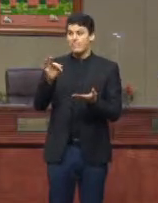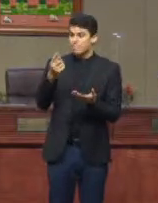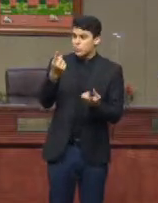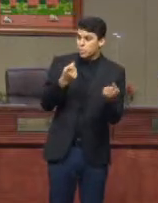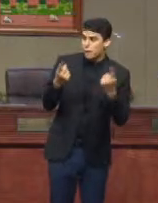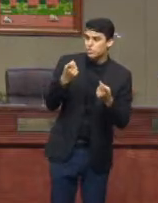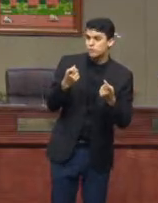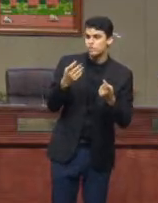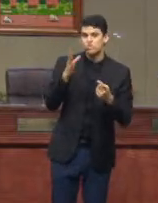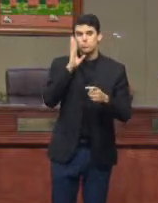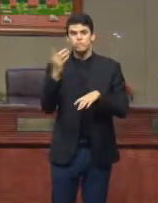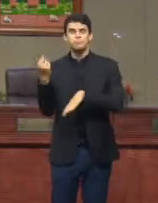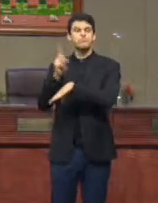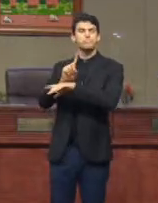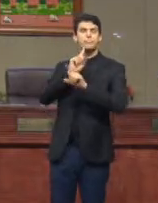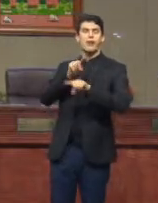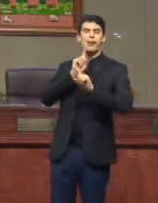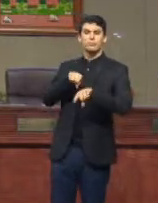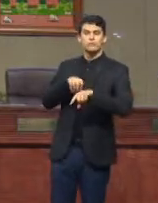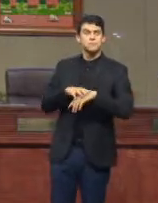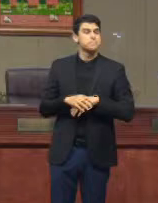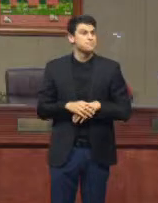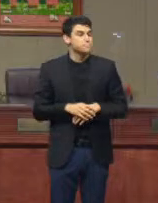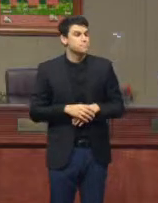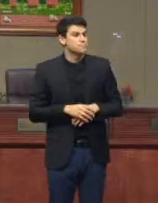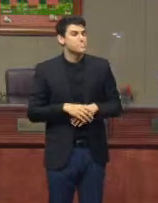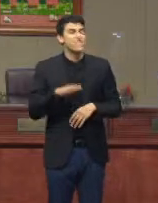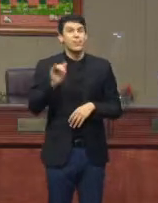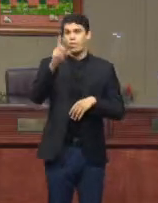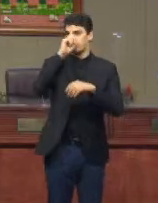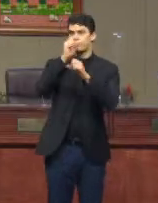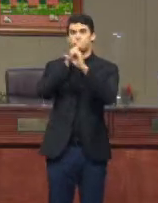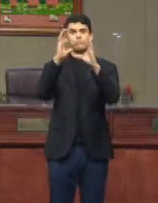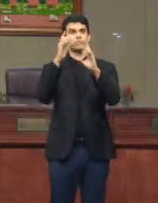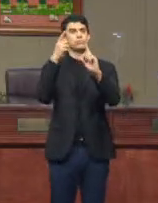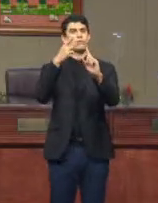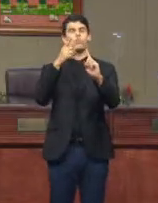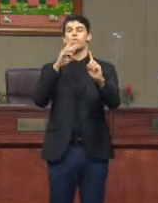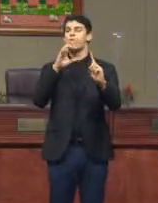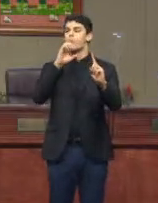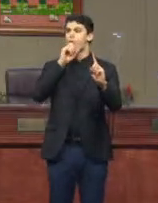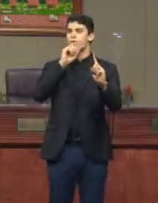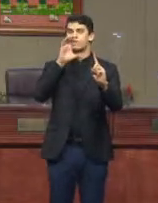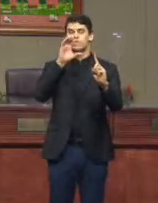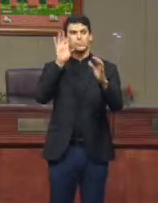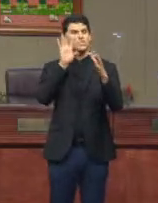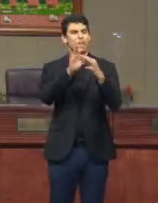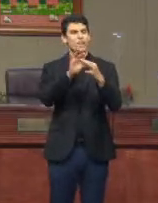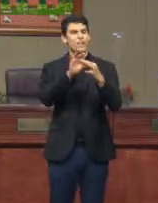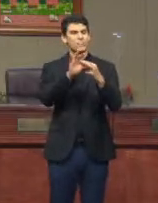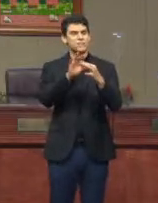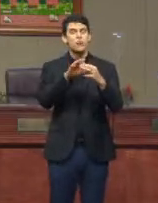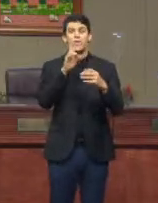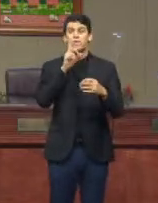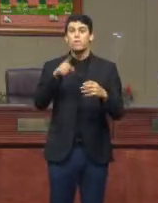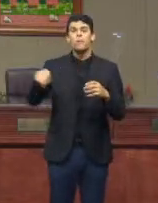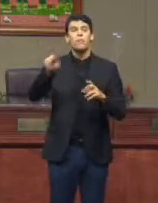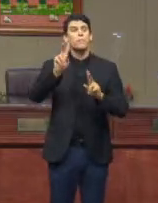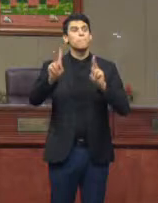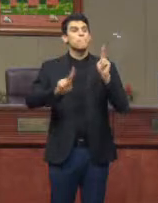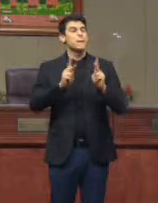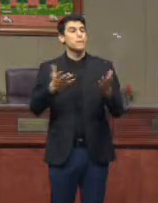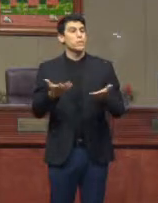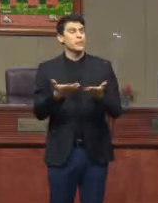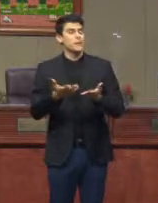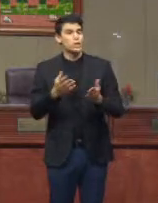any. The idea of Orange Connects is to connect our residents' emotional needs and with